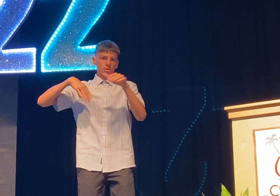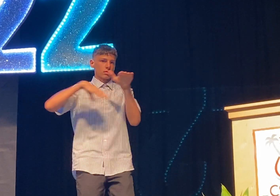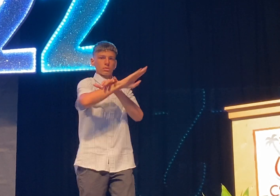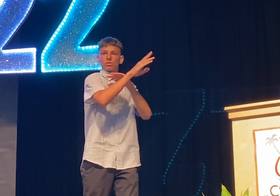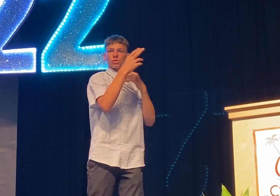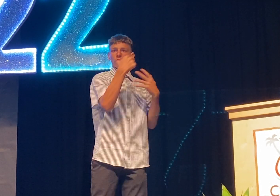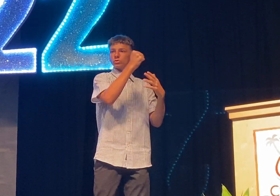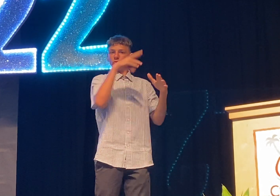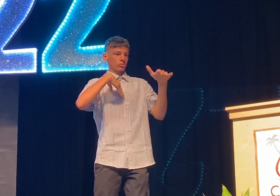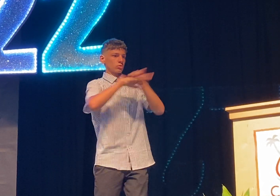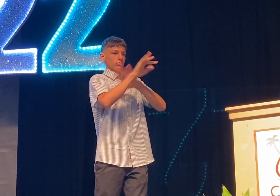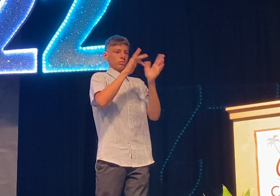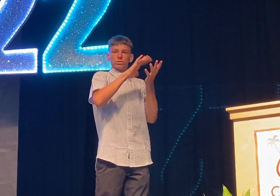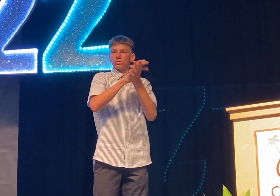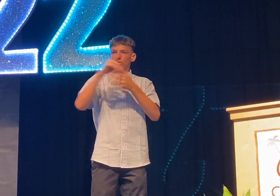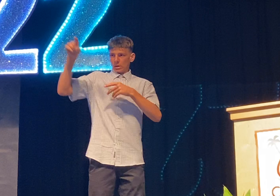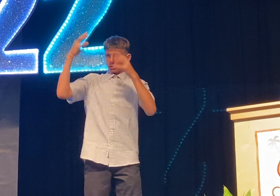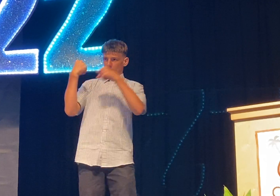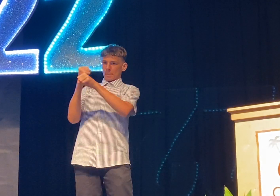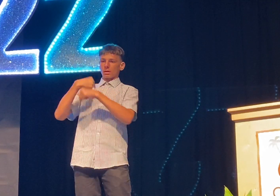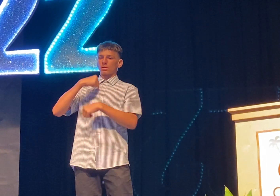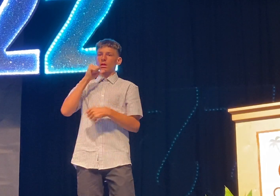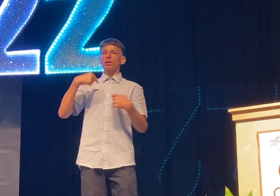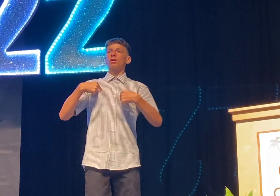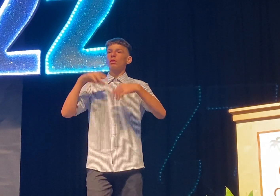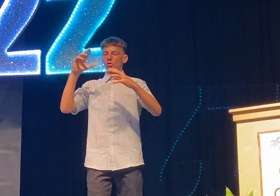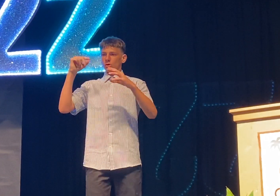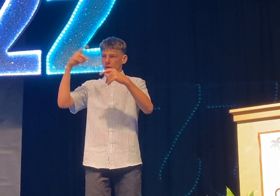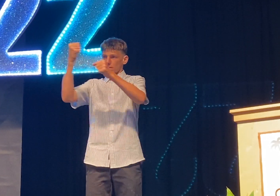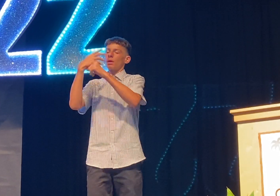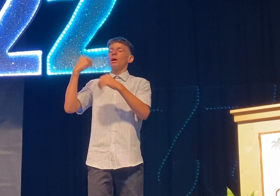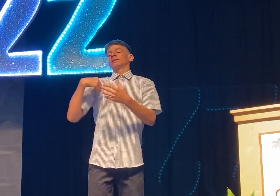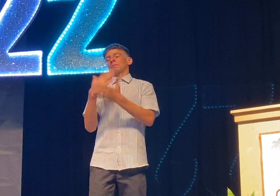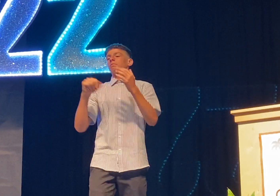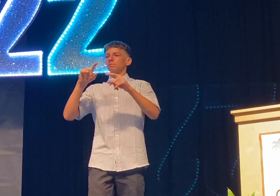The teachers have really allowed us to have the knowledge to get into high school.